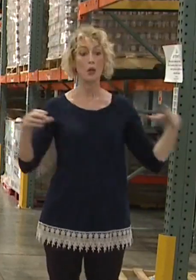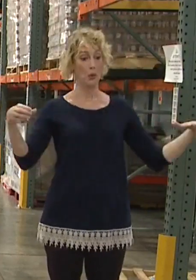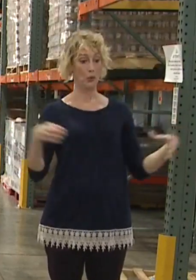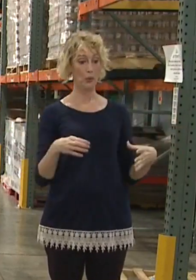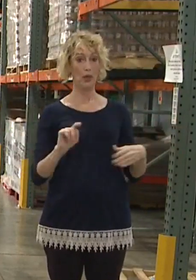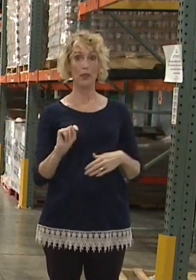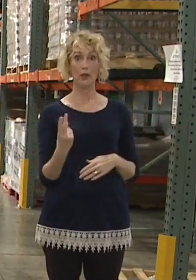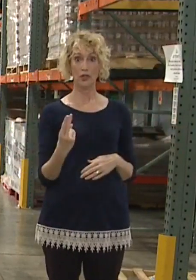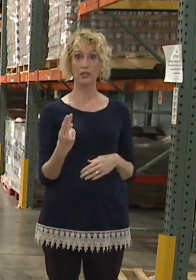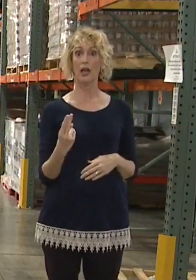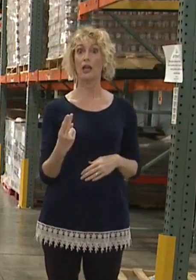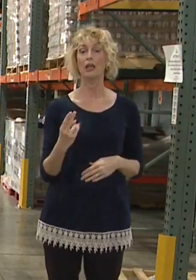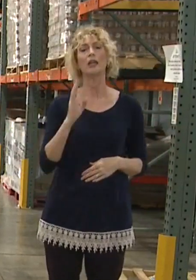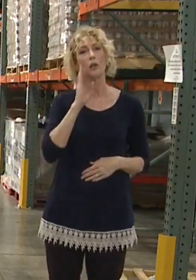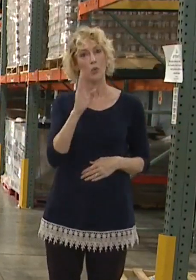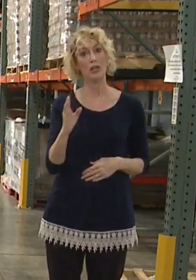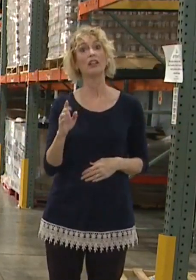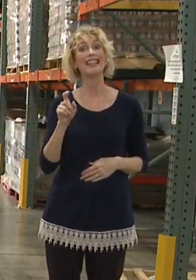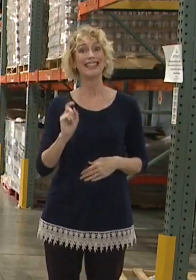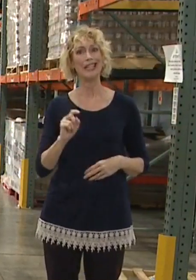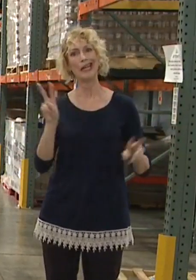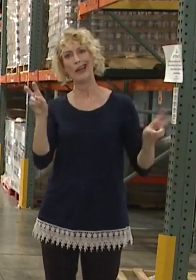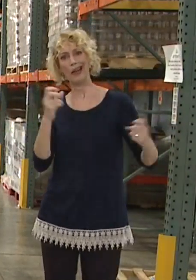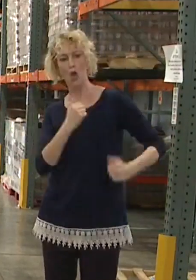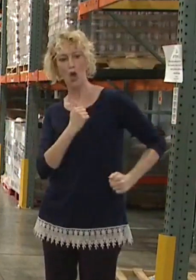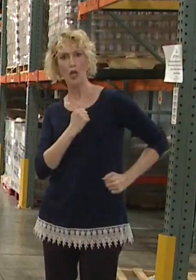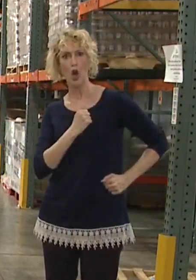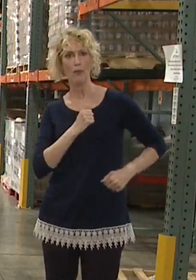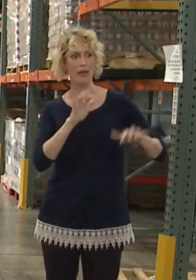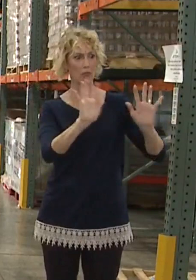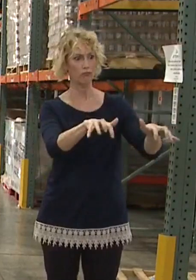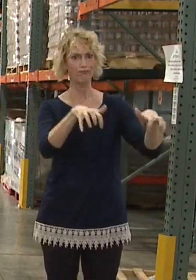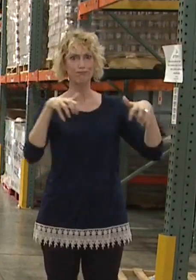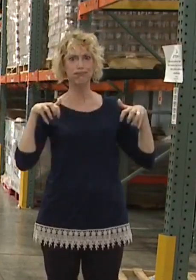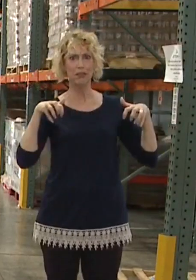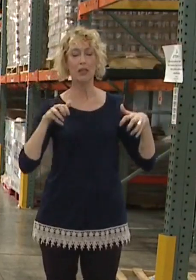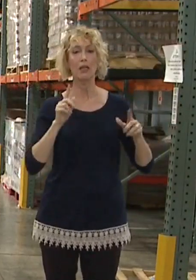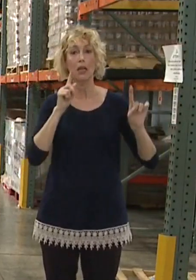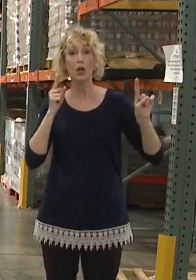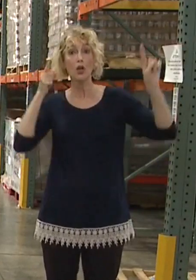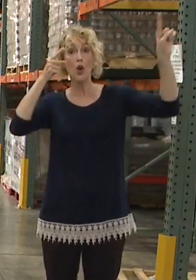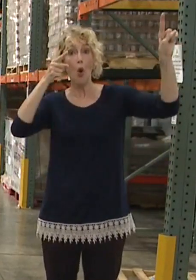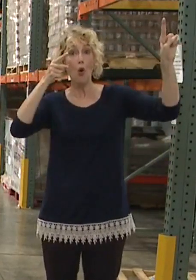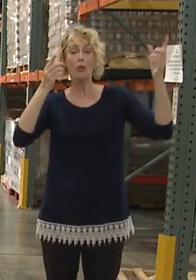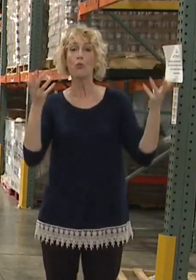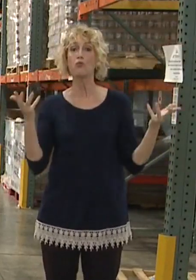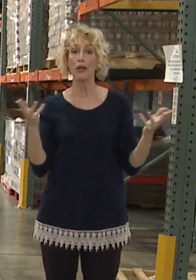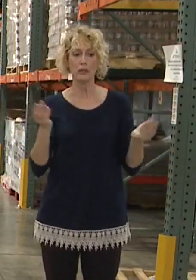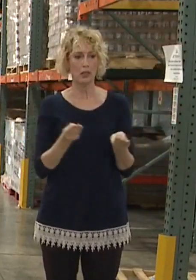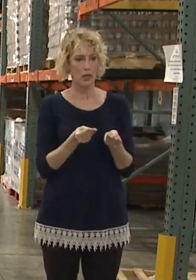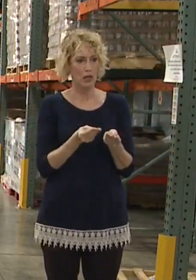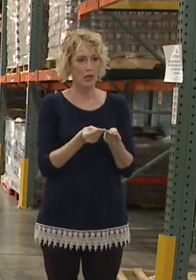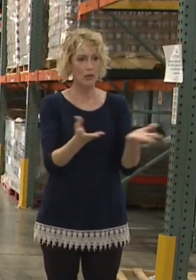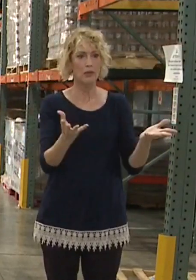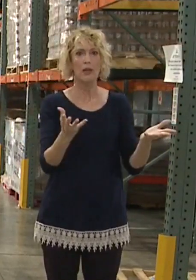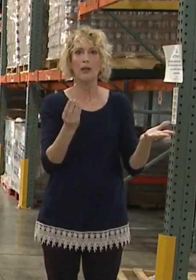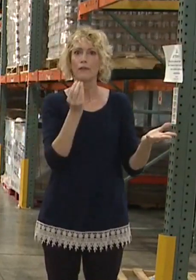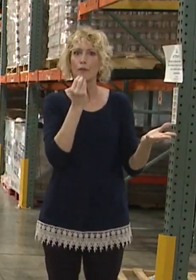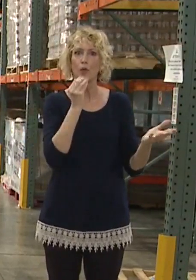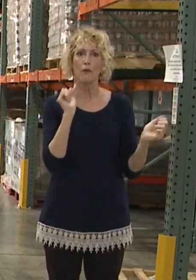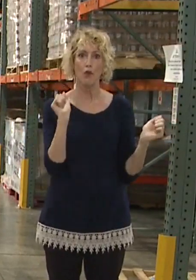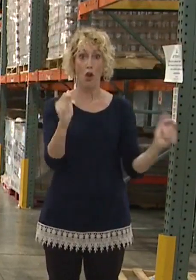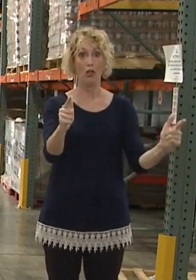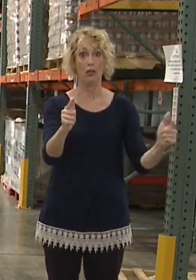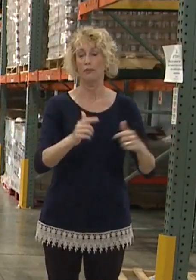it will take an army to do what we haven't planned. And our goal is obviously to feed all, to have access for all.